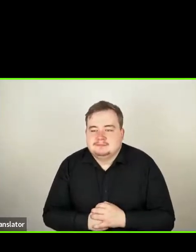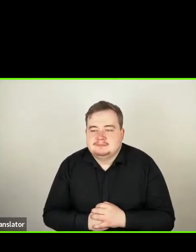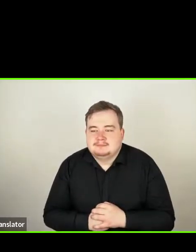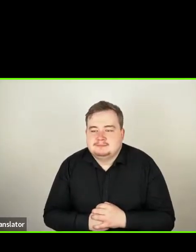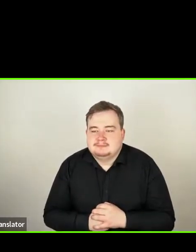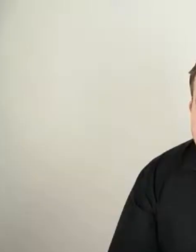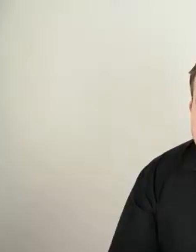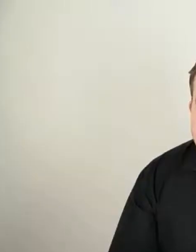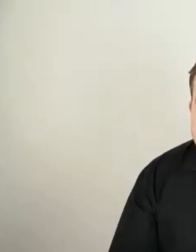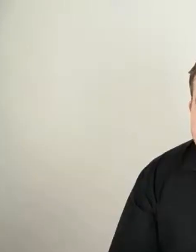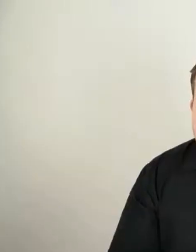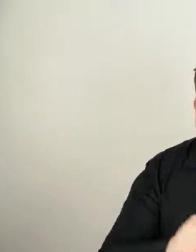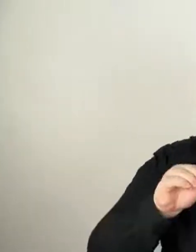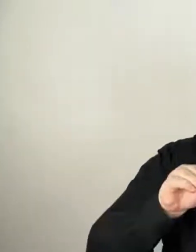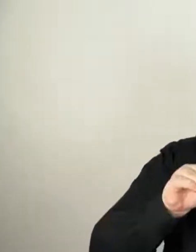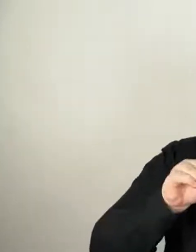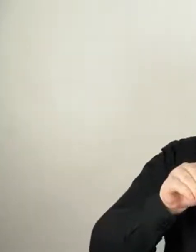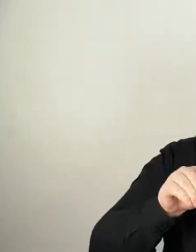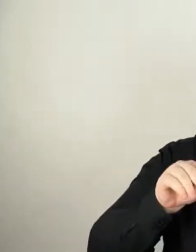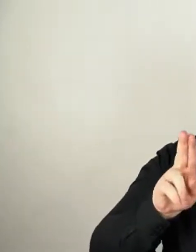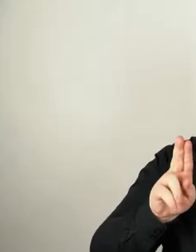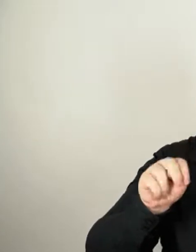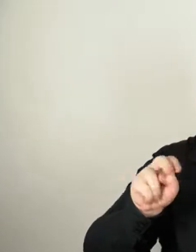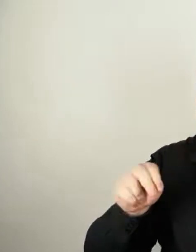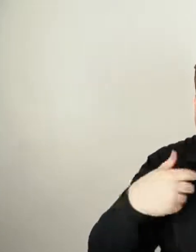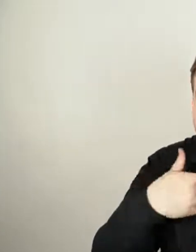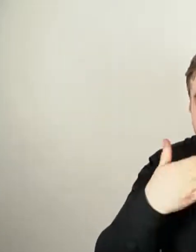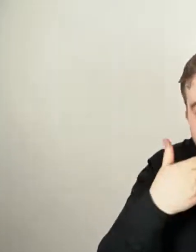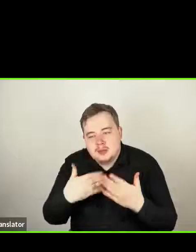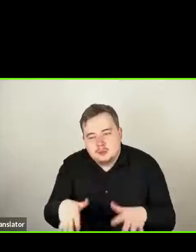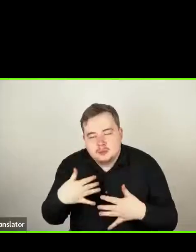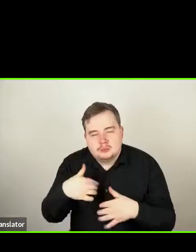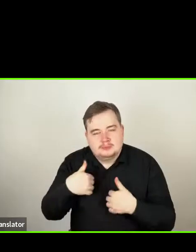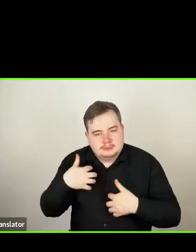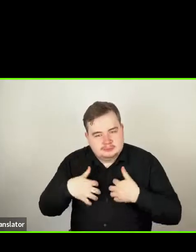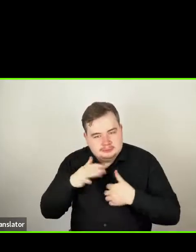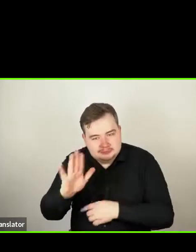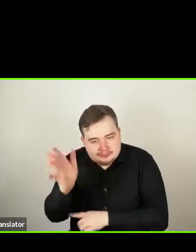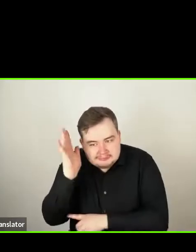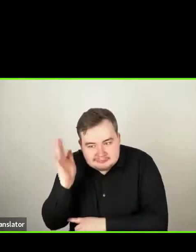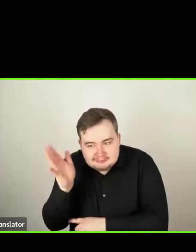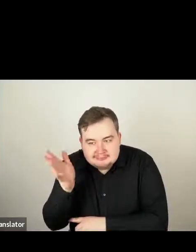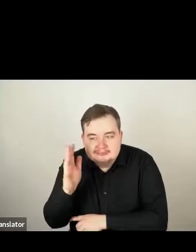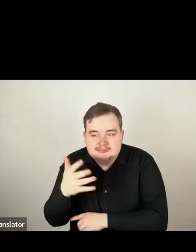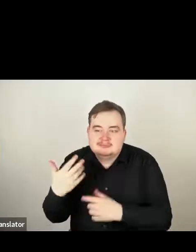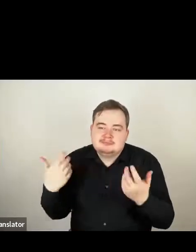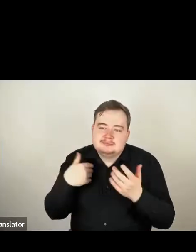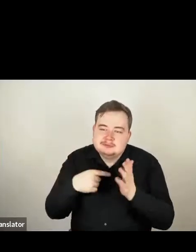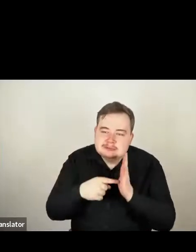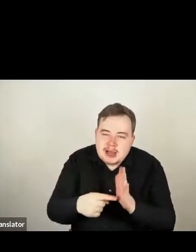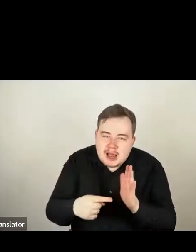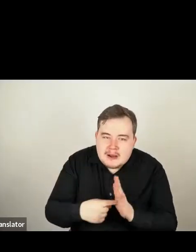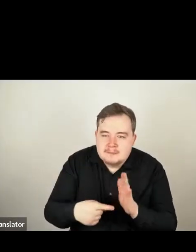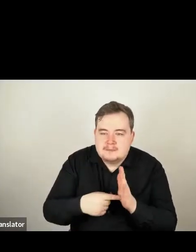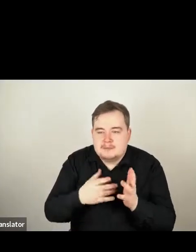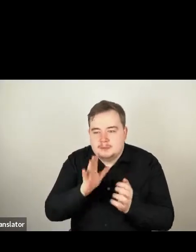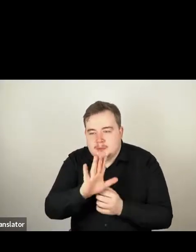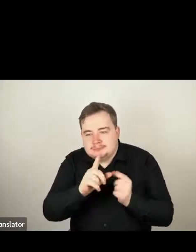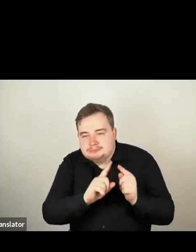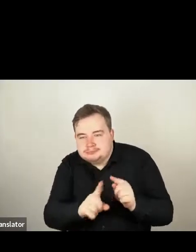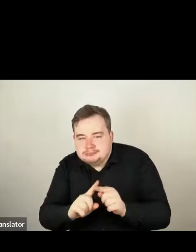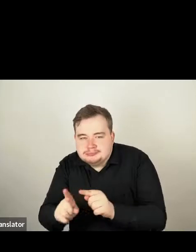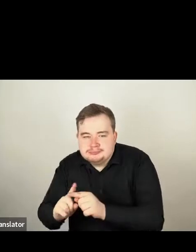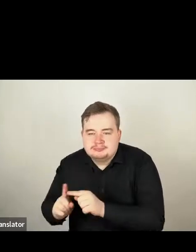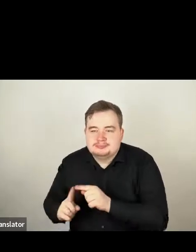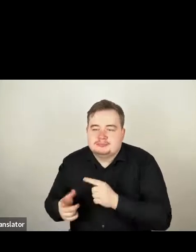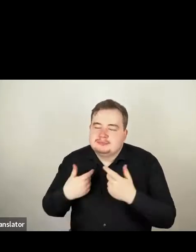such an interesting presentation. It is always a pleasure to hear real-life examples from all over the OSCE region, and